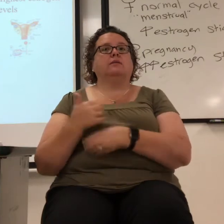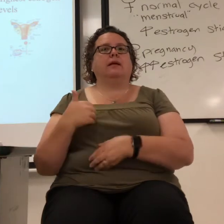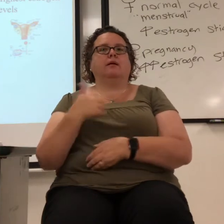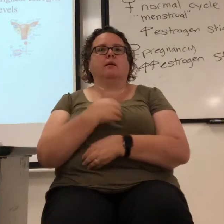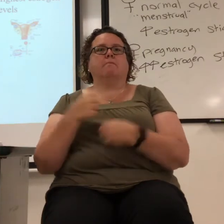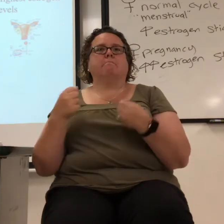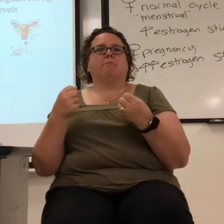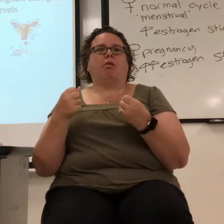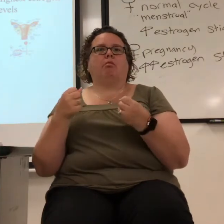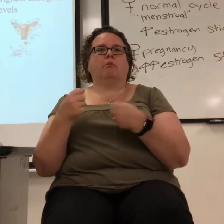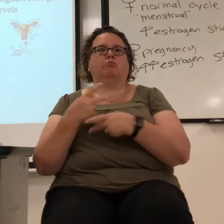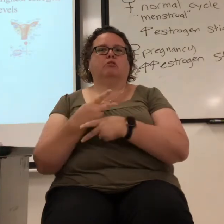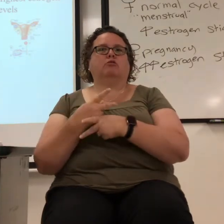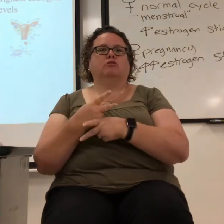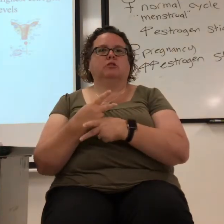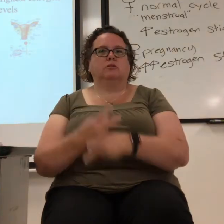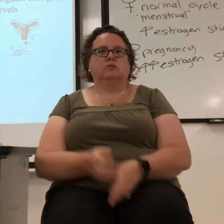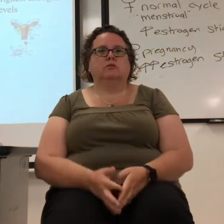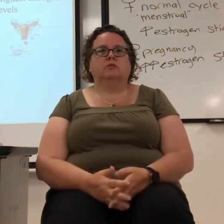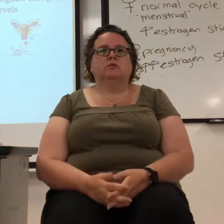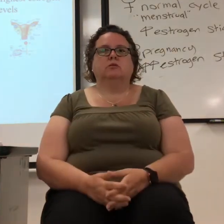production.